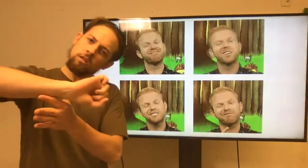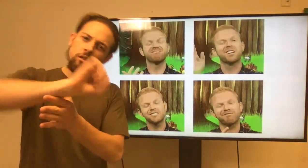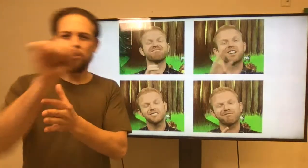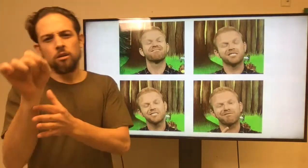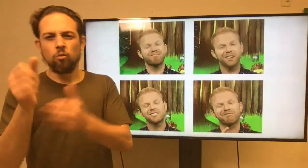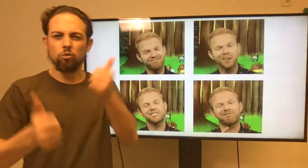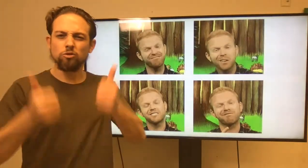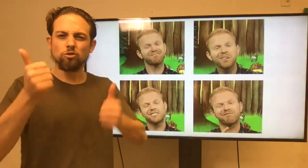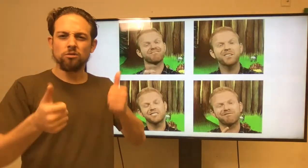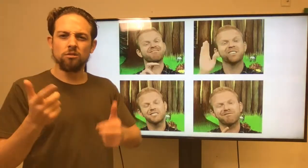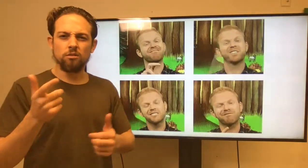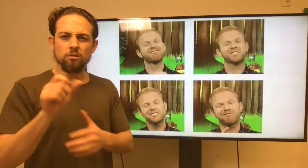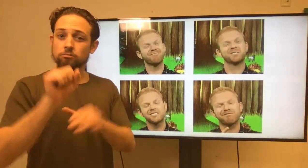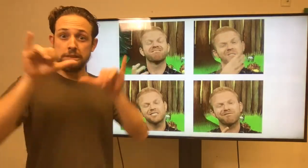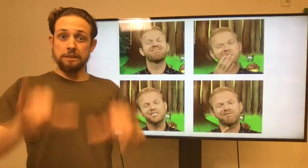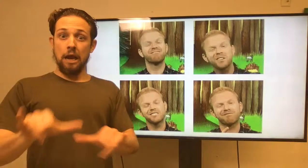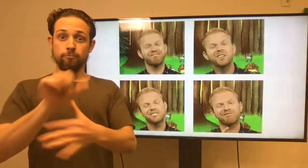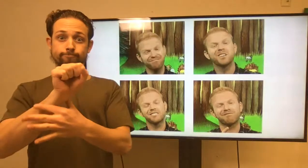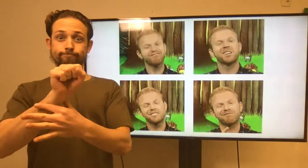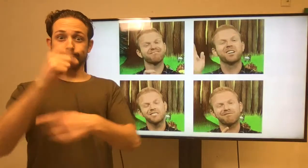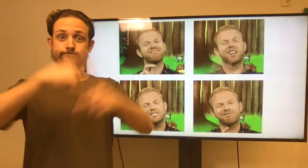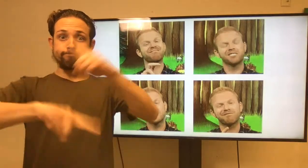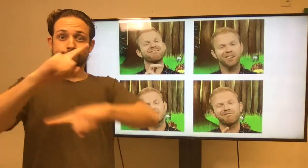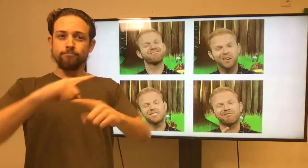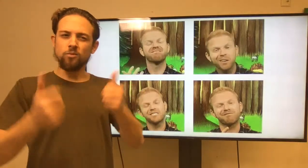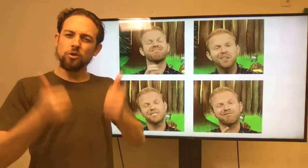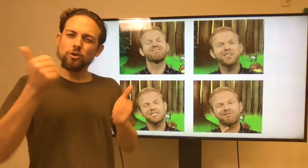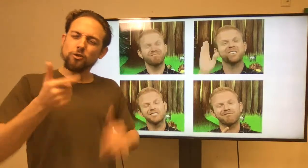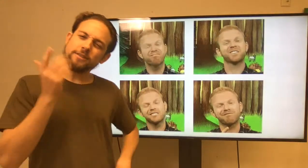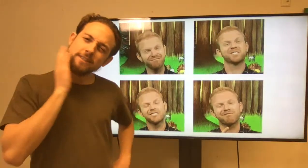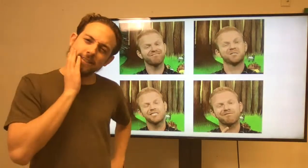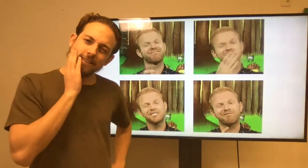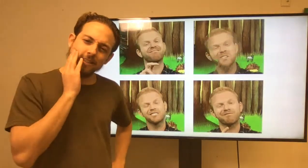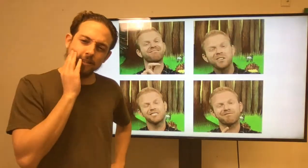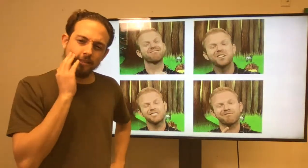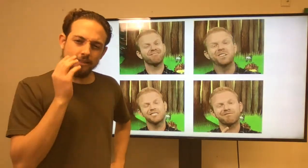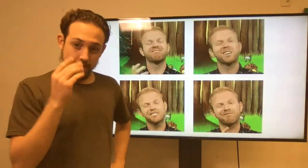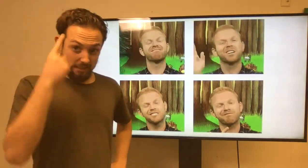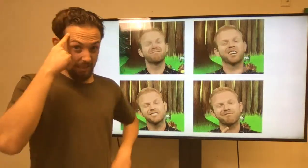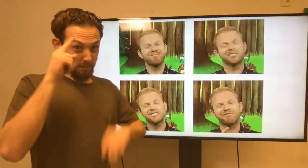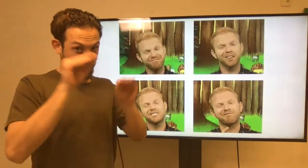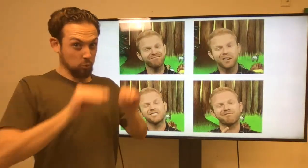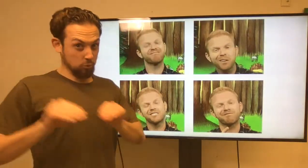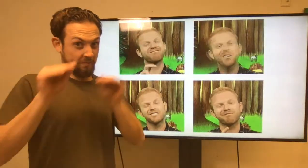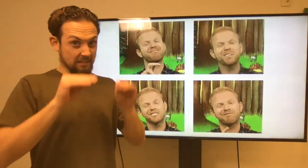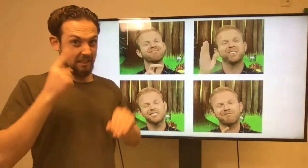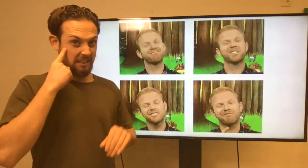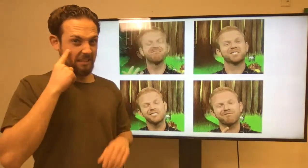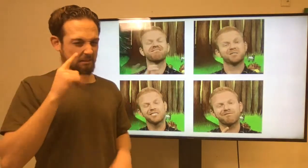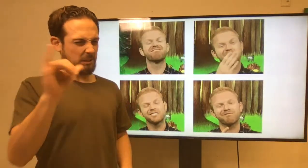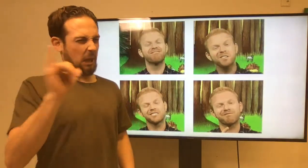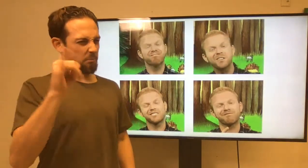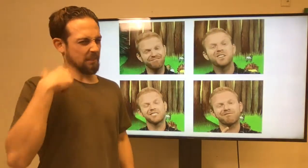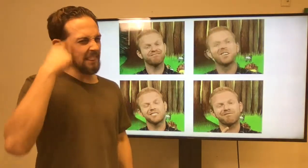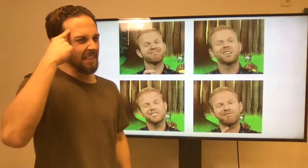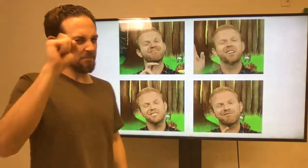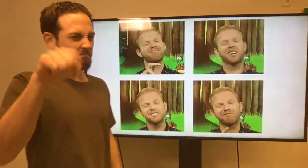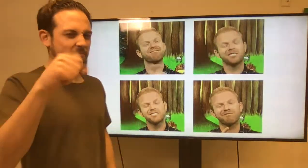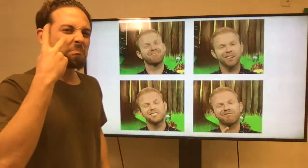Do you think it's going to nod back and forth, side to side, or stay in the same place? Or do you think it's going to move